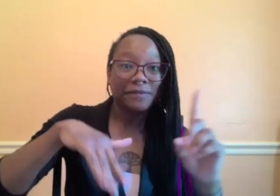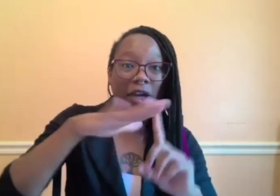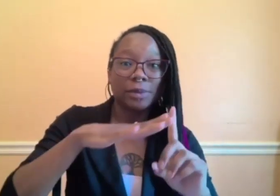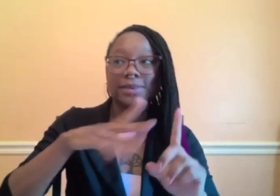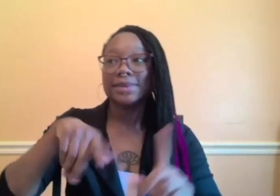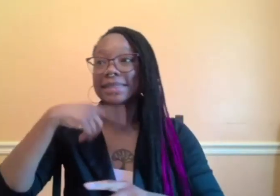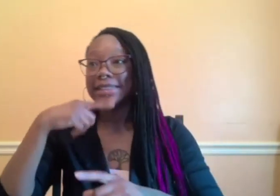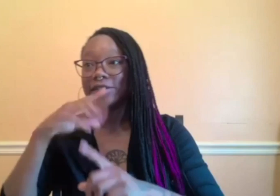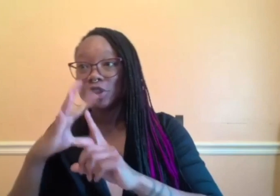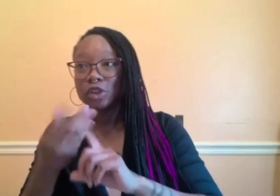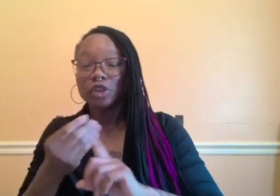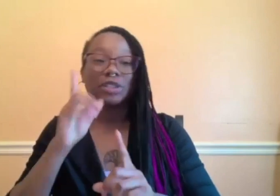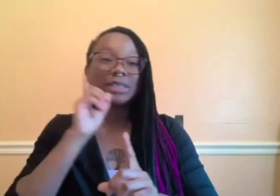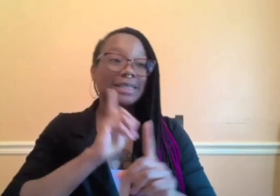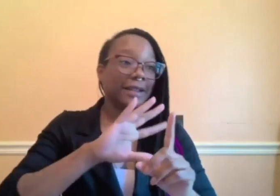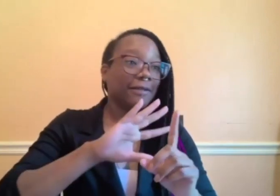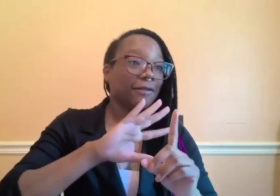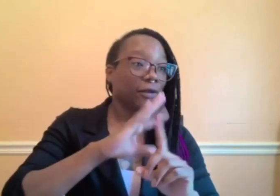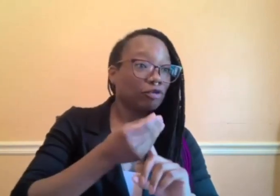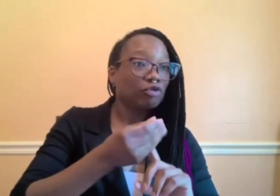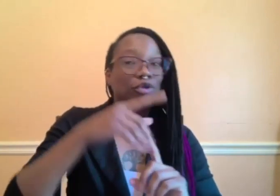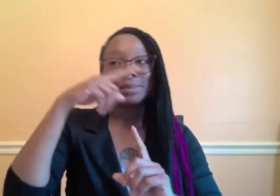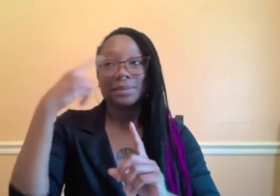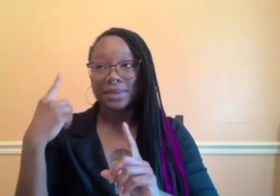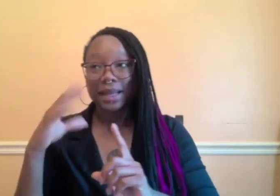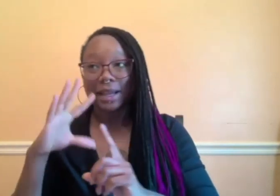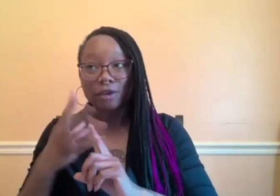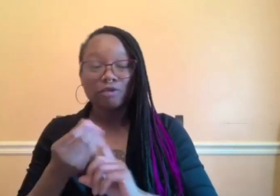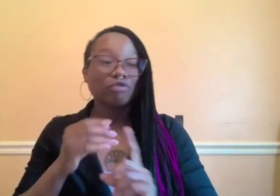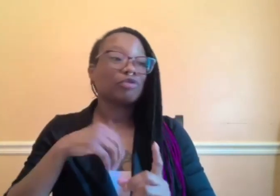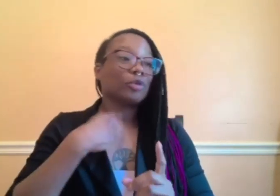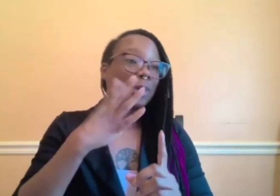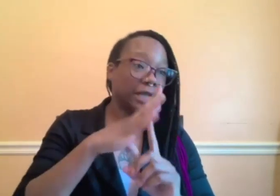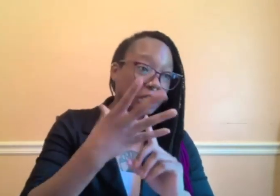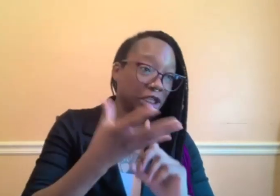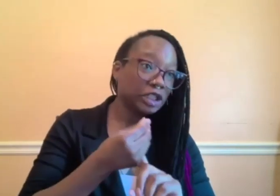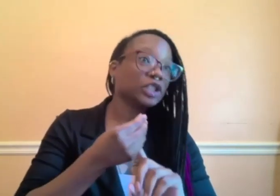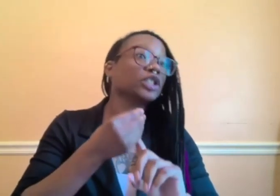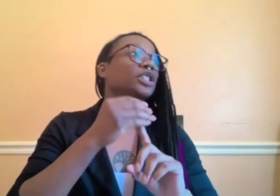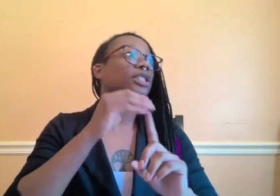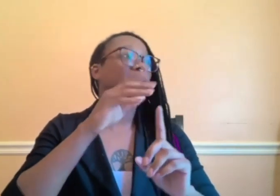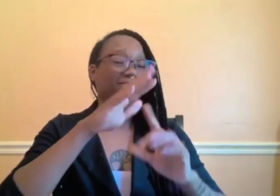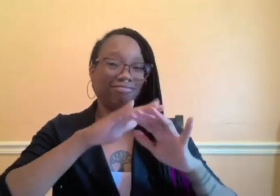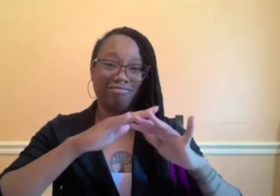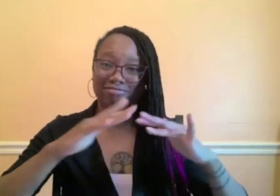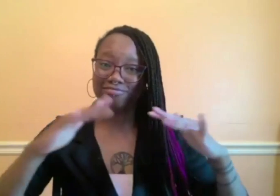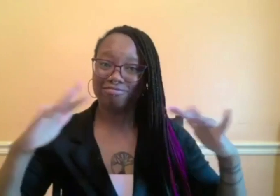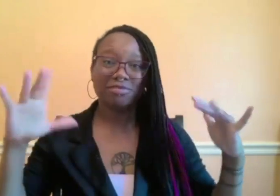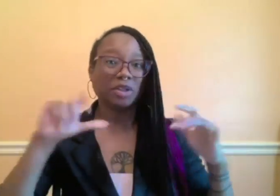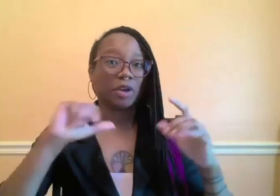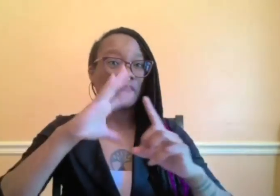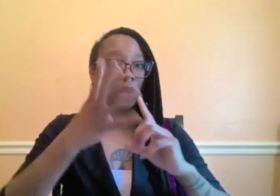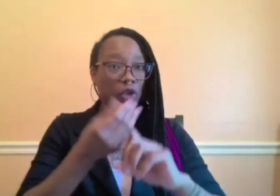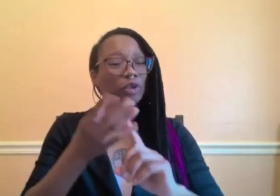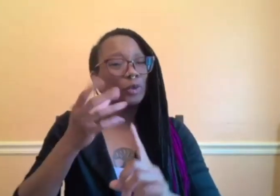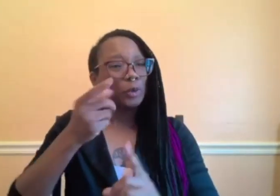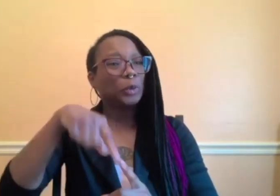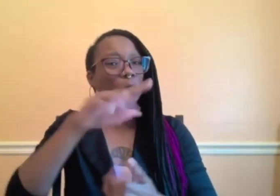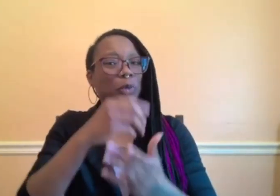their worldview, their environment, whether it be deaf, hearing culture, Black culture, all of that diversity that the